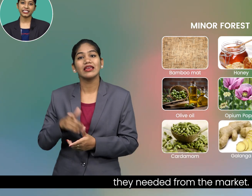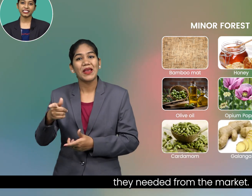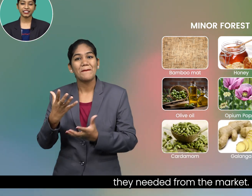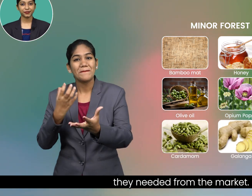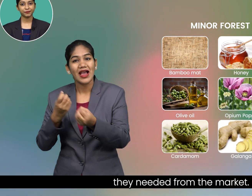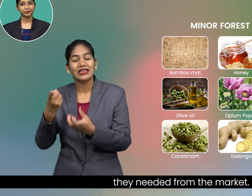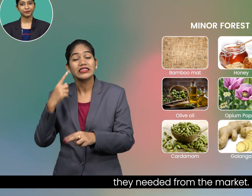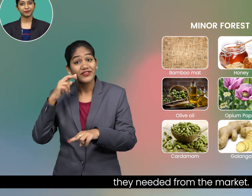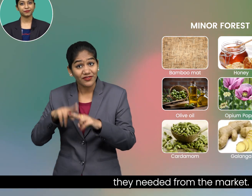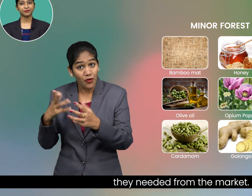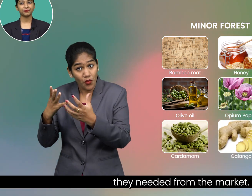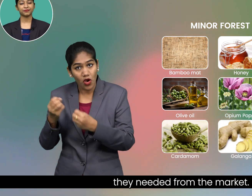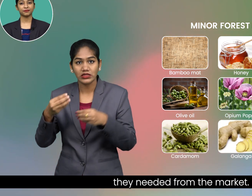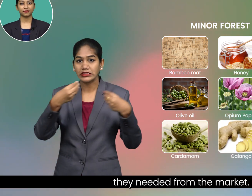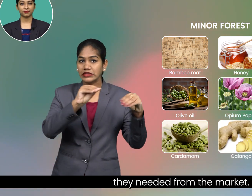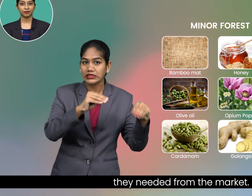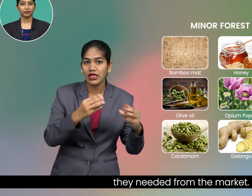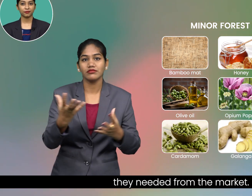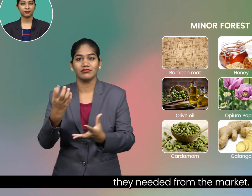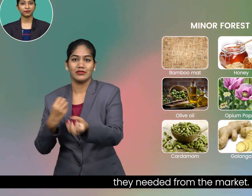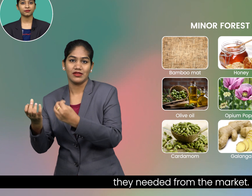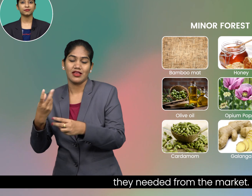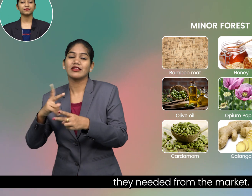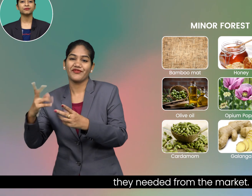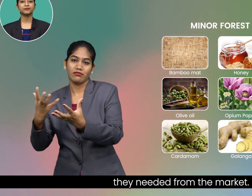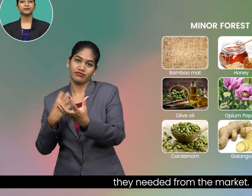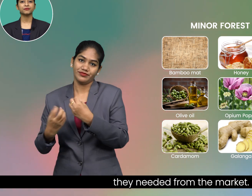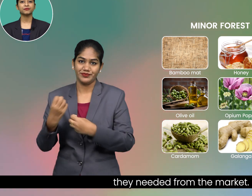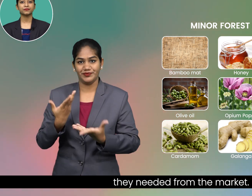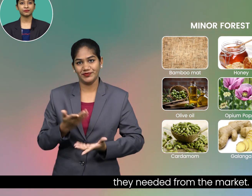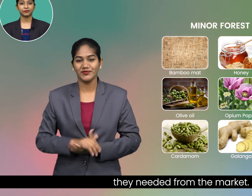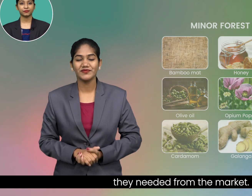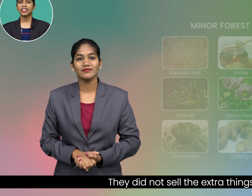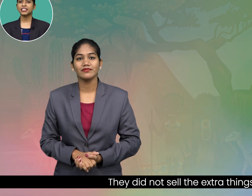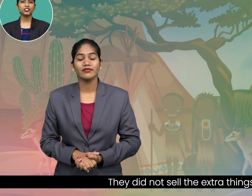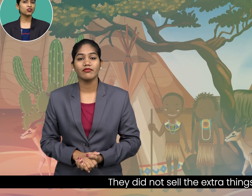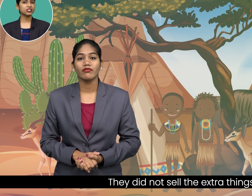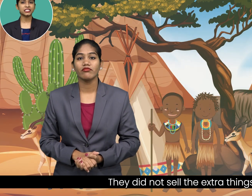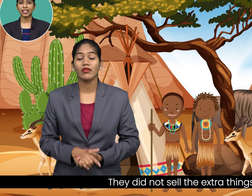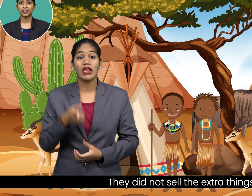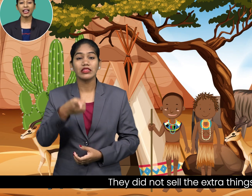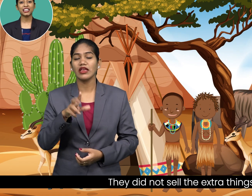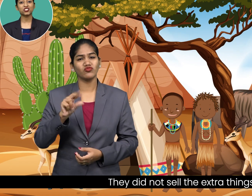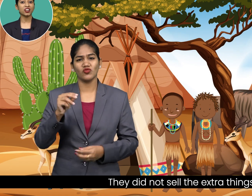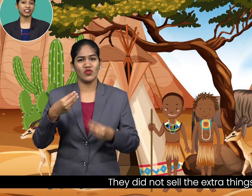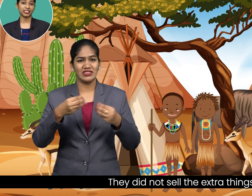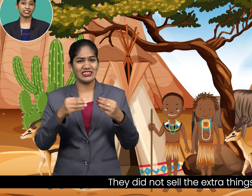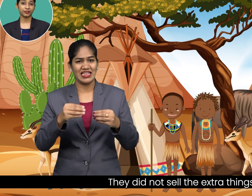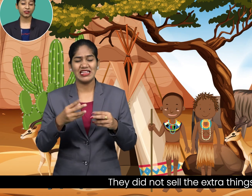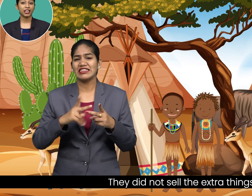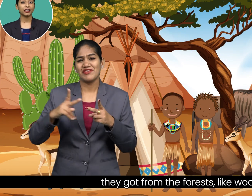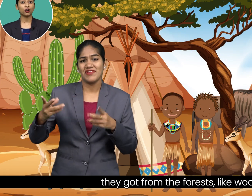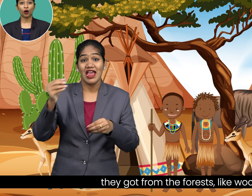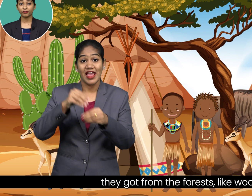the market. They did not sell the extra